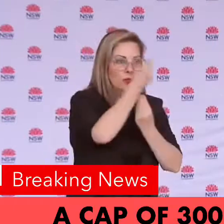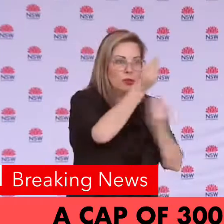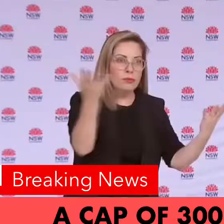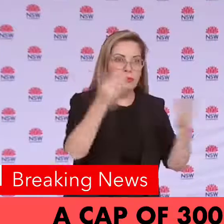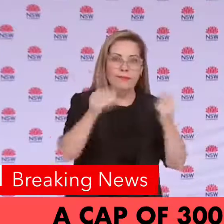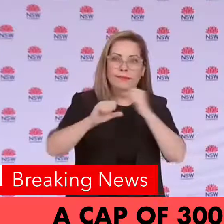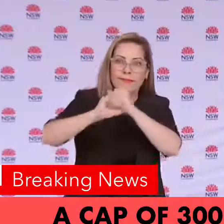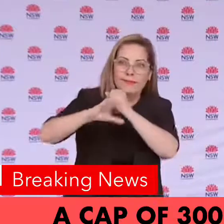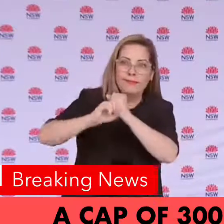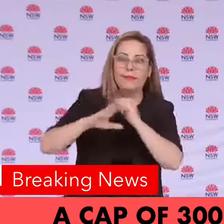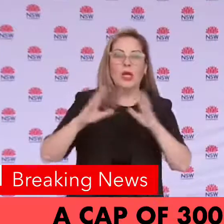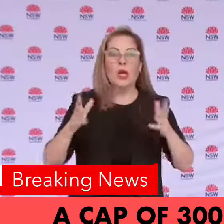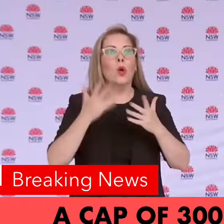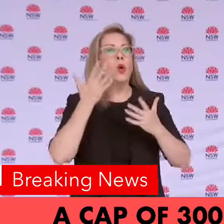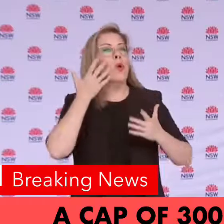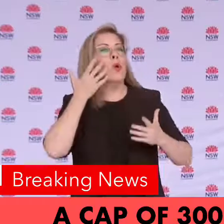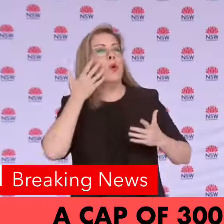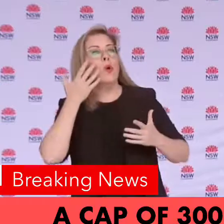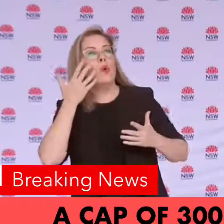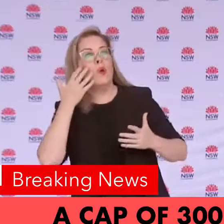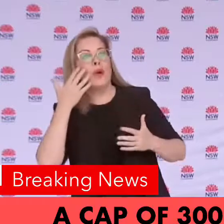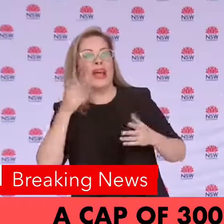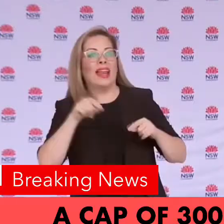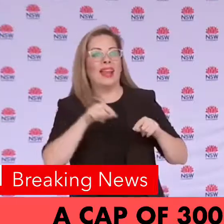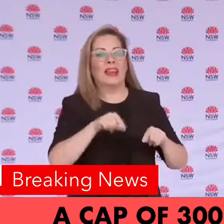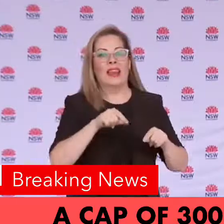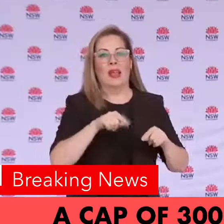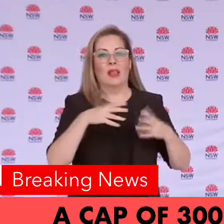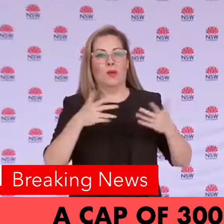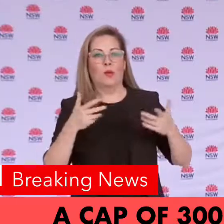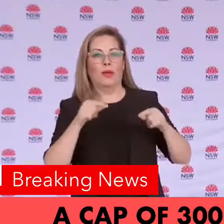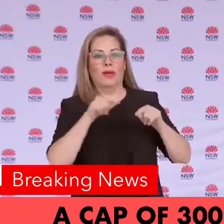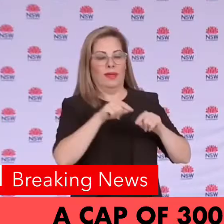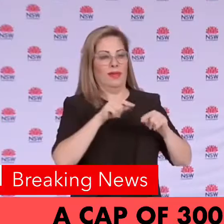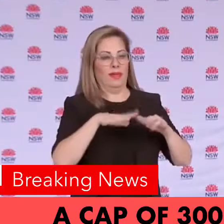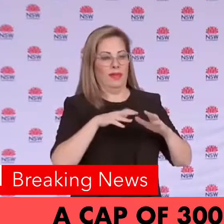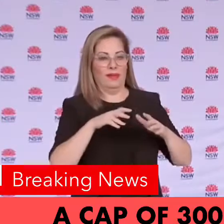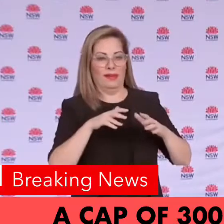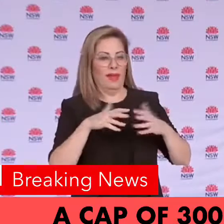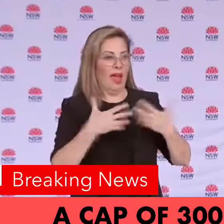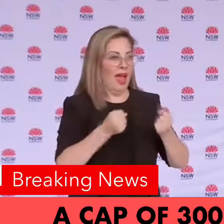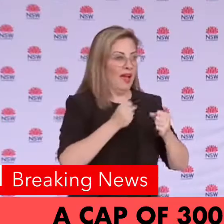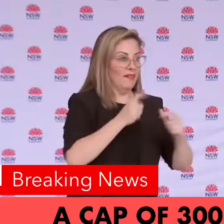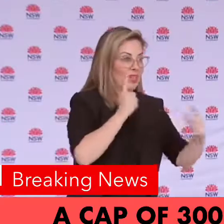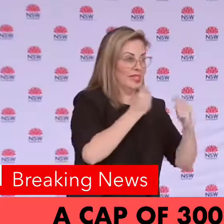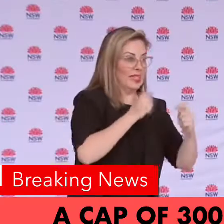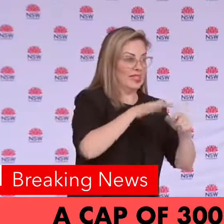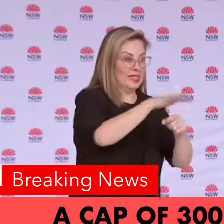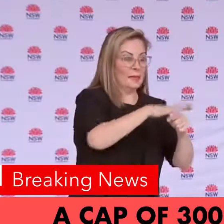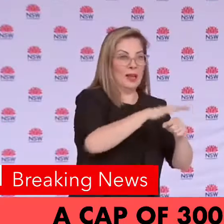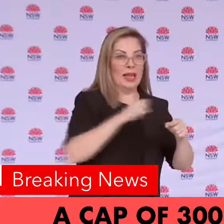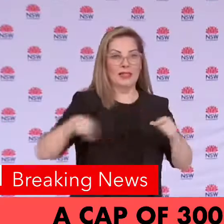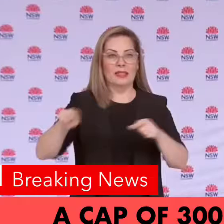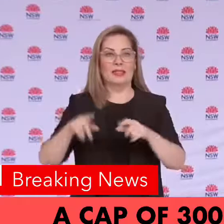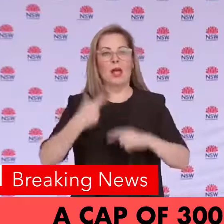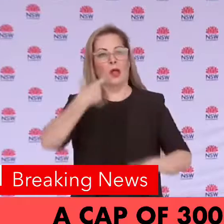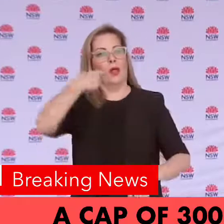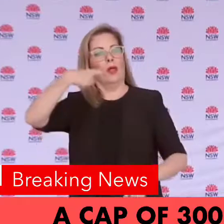quickly. That needed probably more assessment before we put it up there. The person who